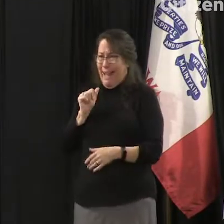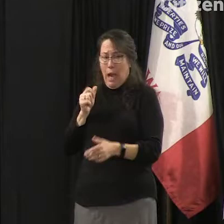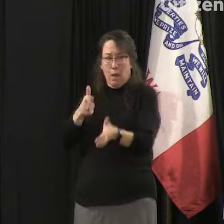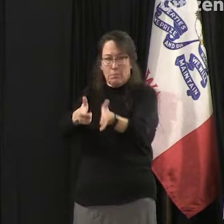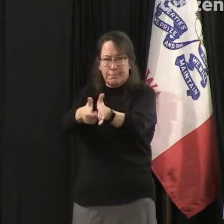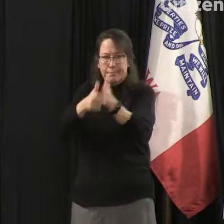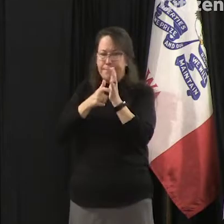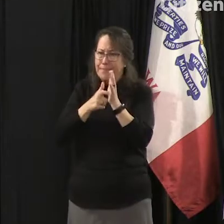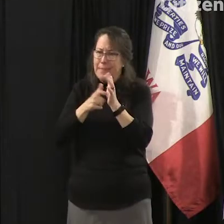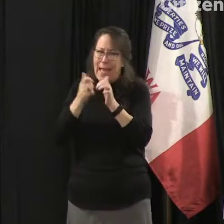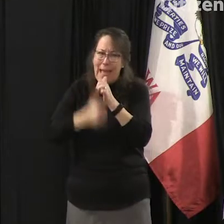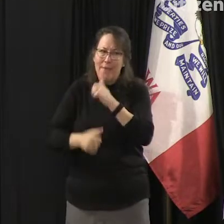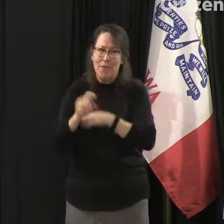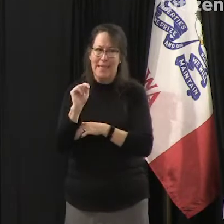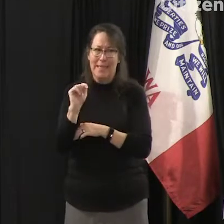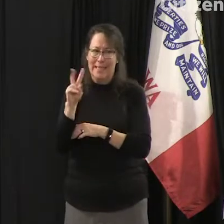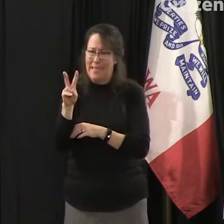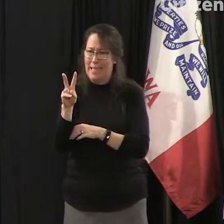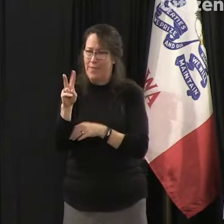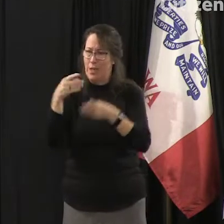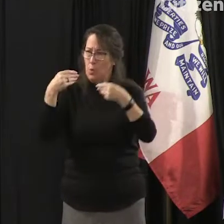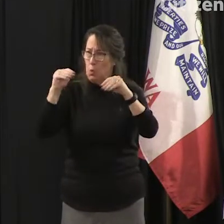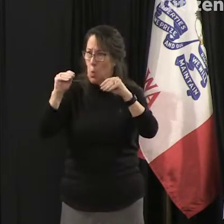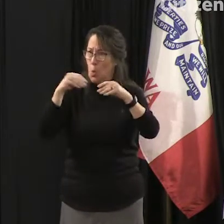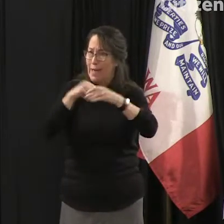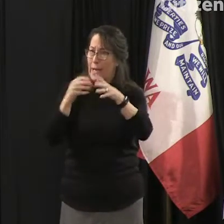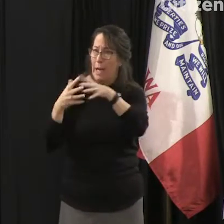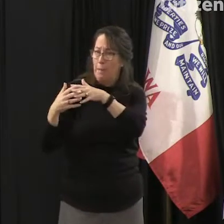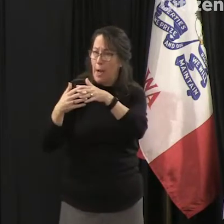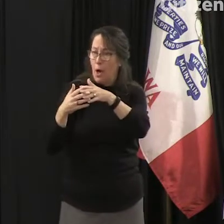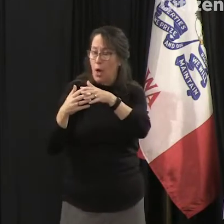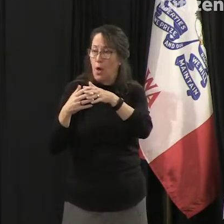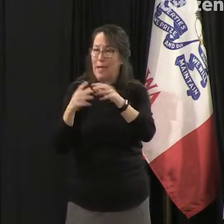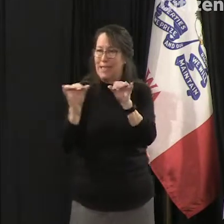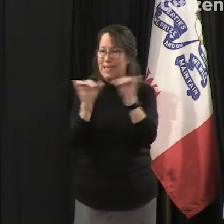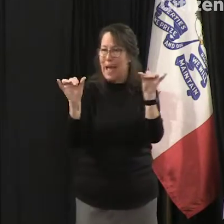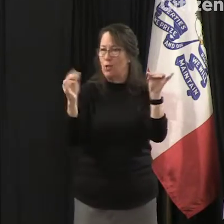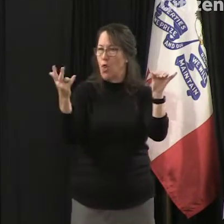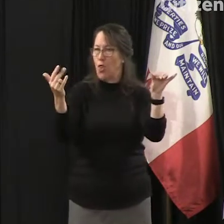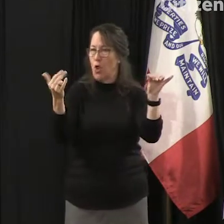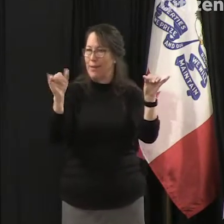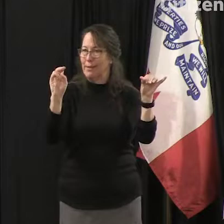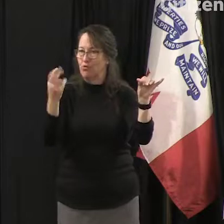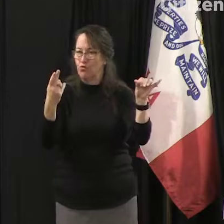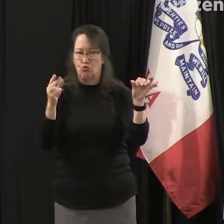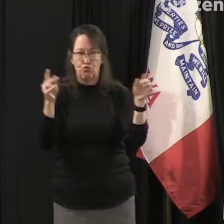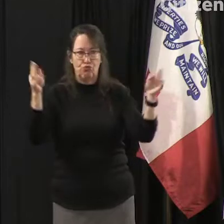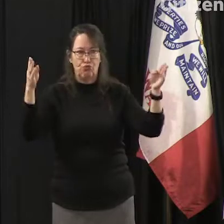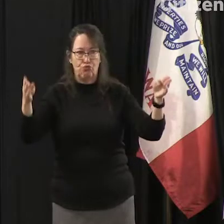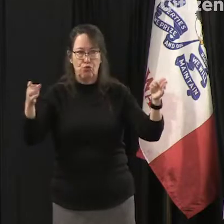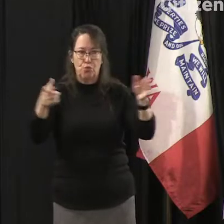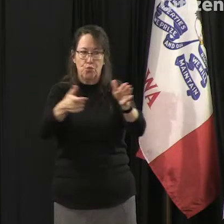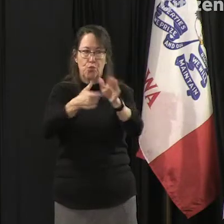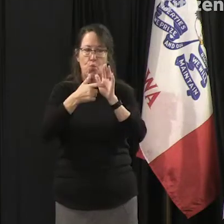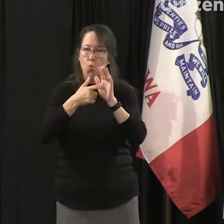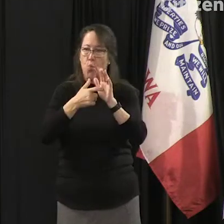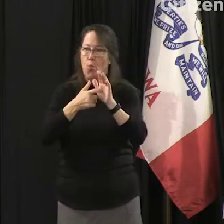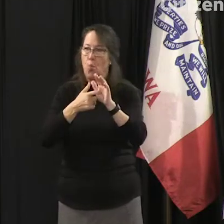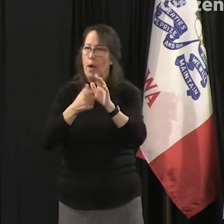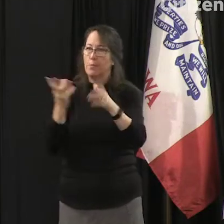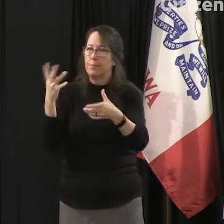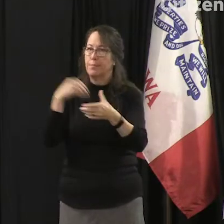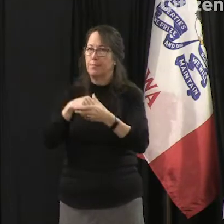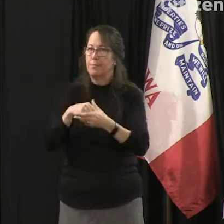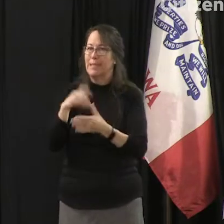mandated that every TV set sold in America with a size 13-inch screen or bigger, had to have incorporated